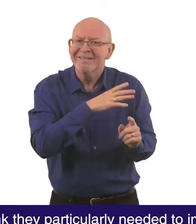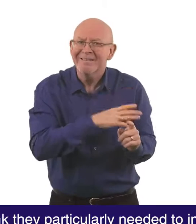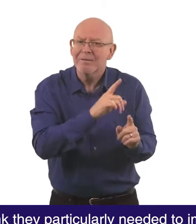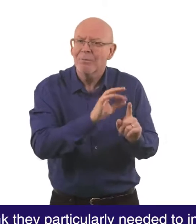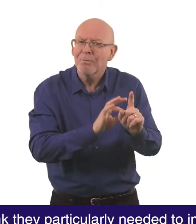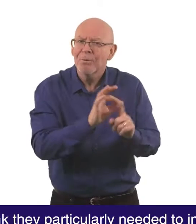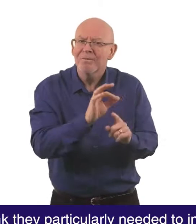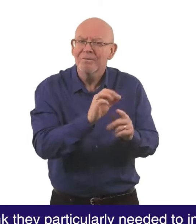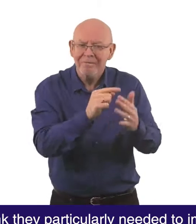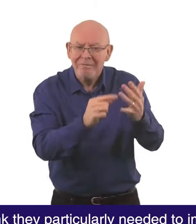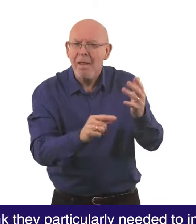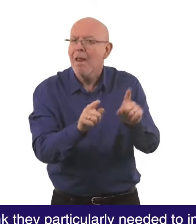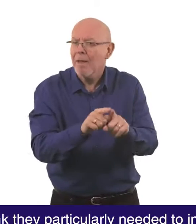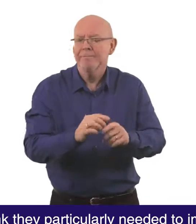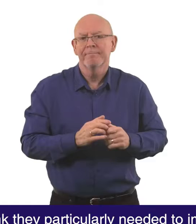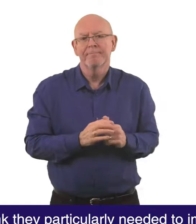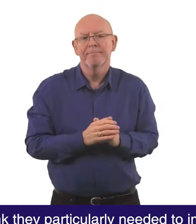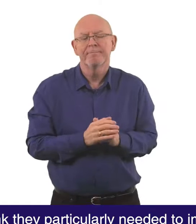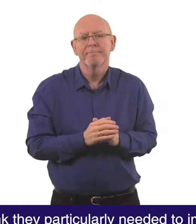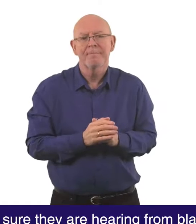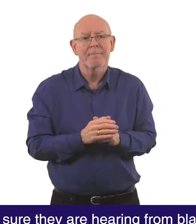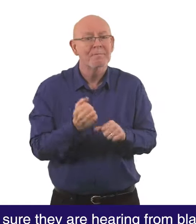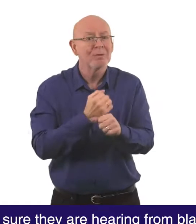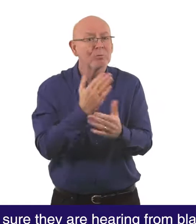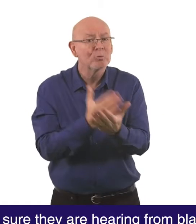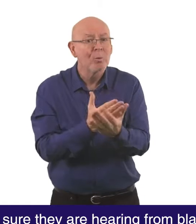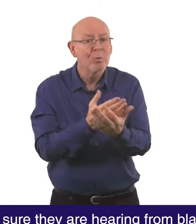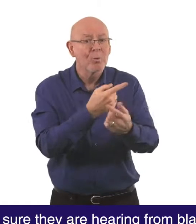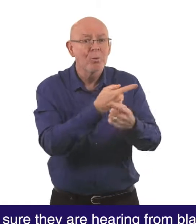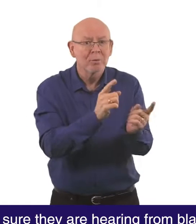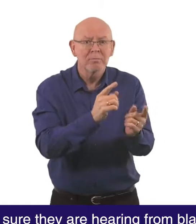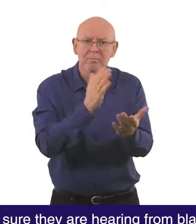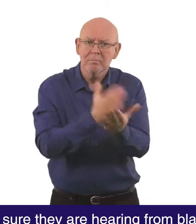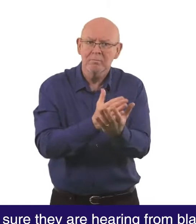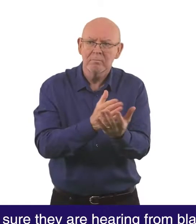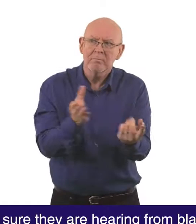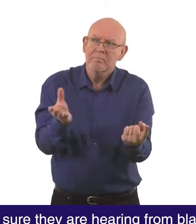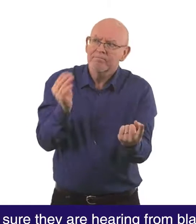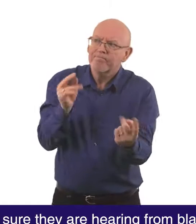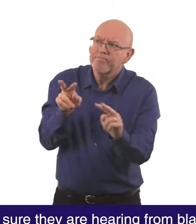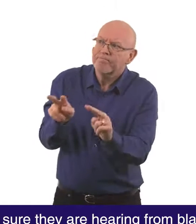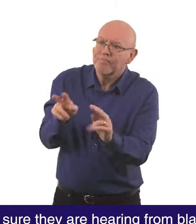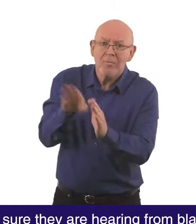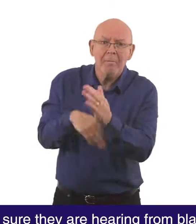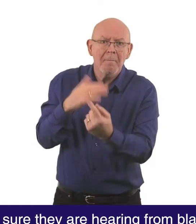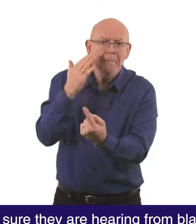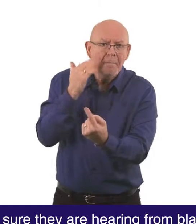need to improve the following things: making sure they are hearing from black and minority ethnic